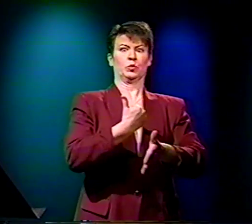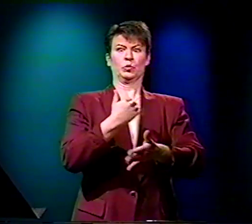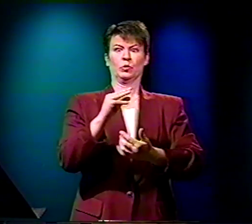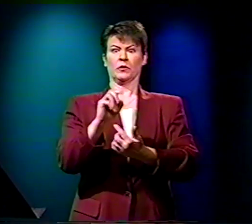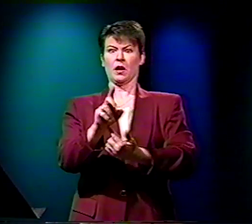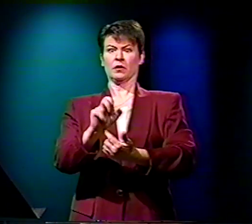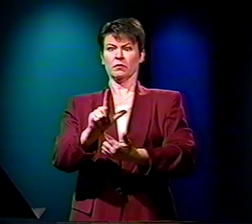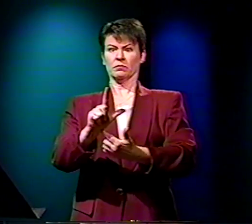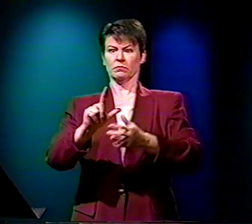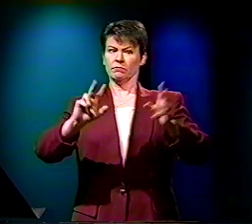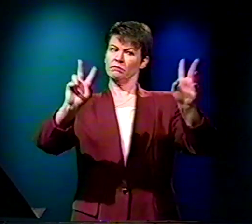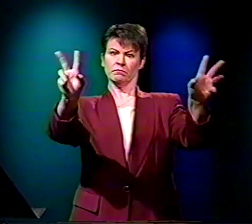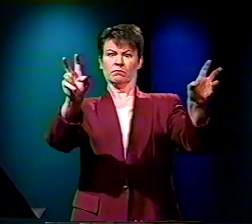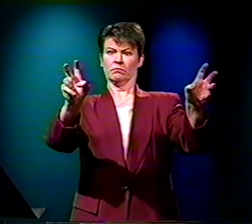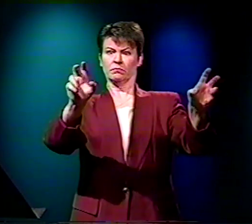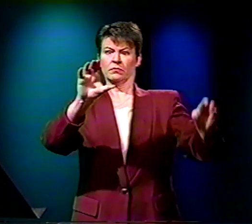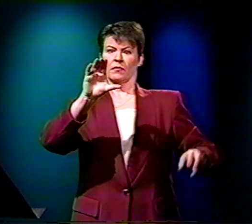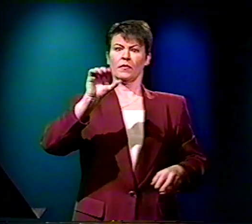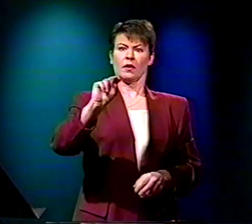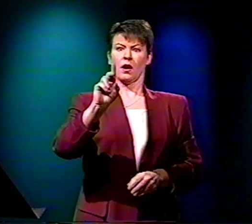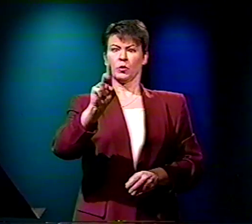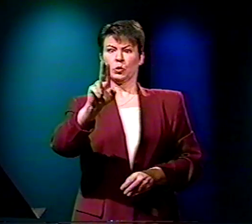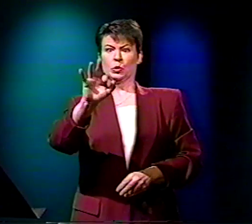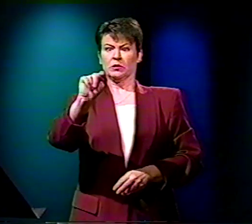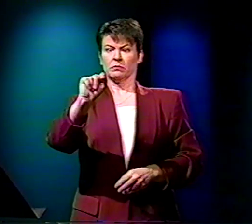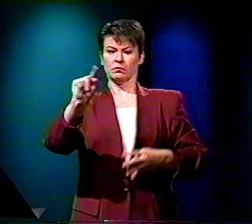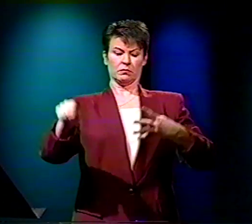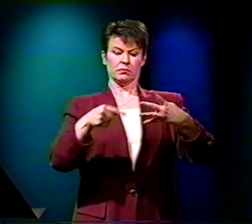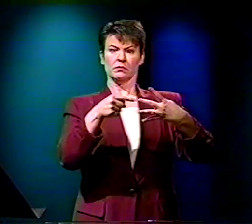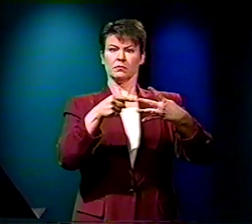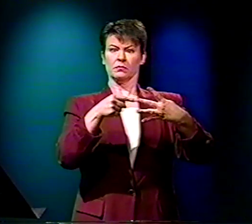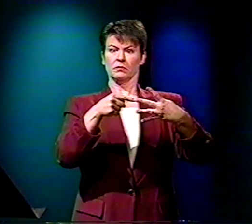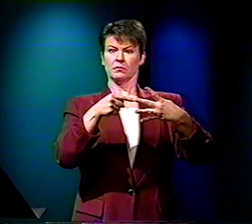into place a new model, that of the conduit.